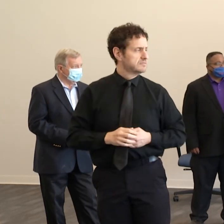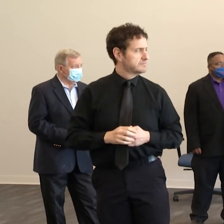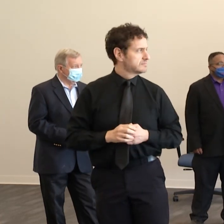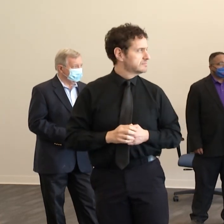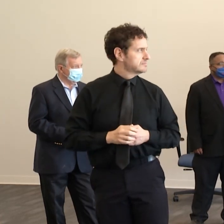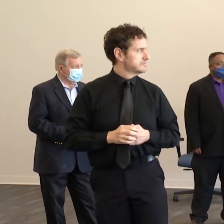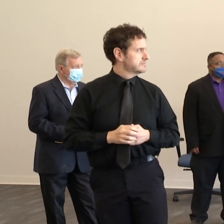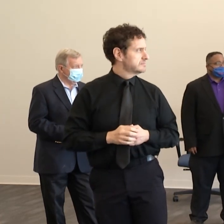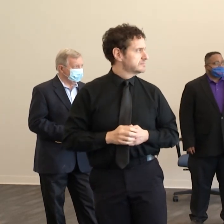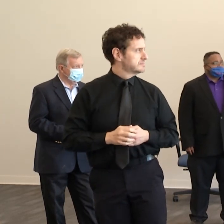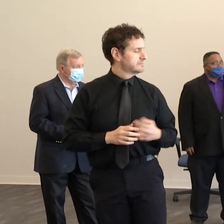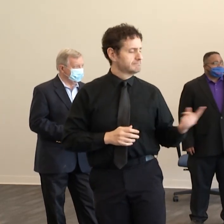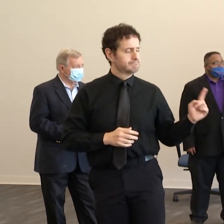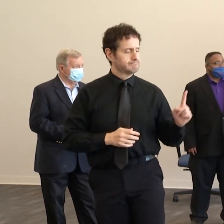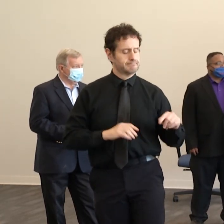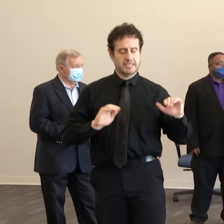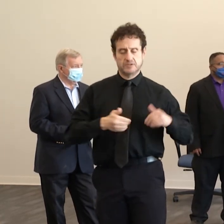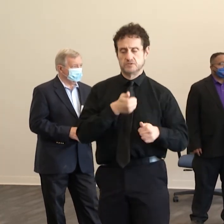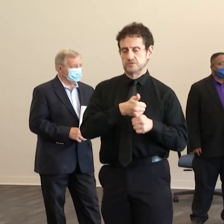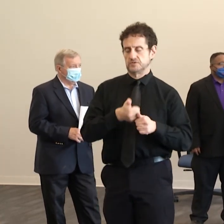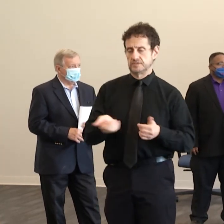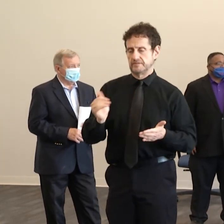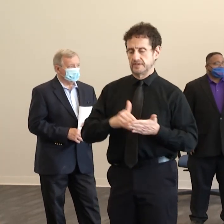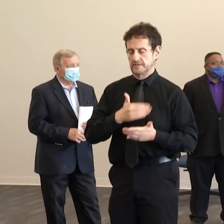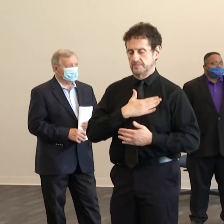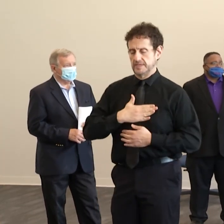introduce yourself again, please, for us.